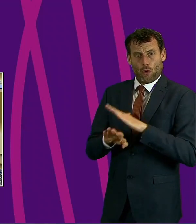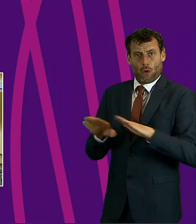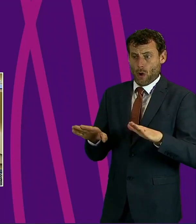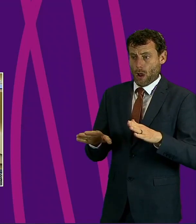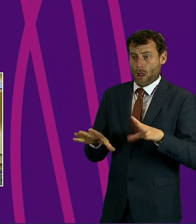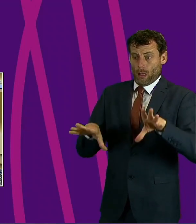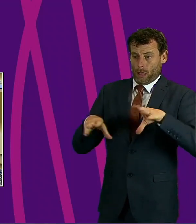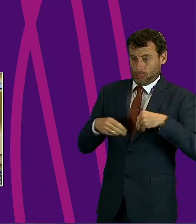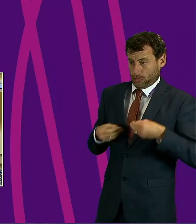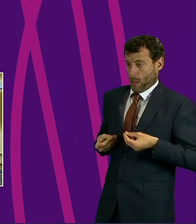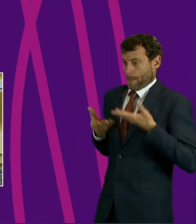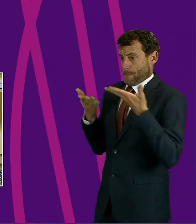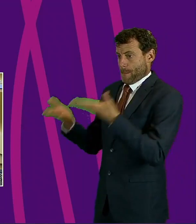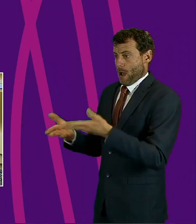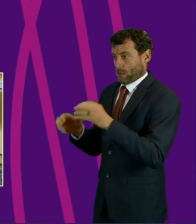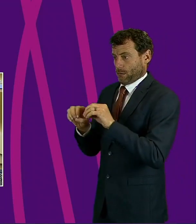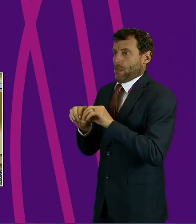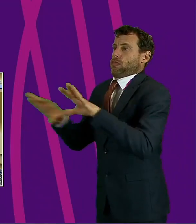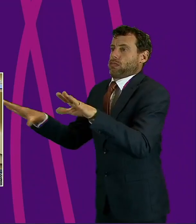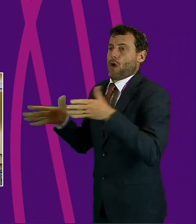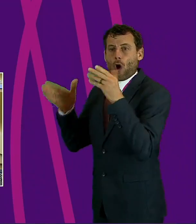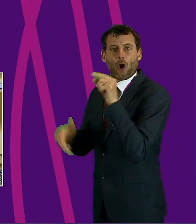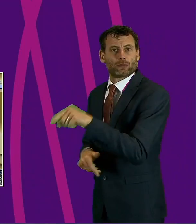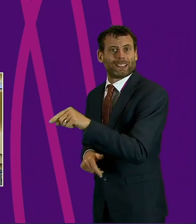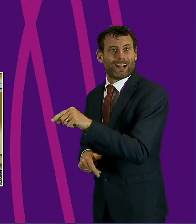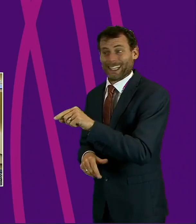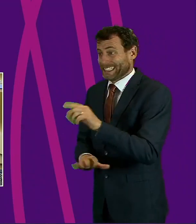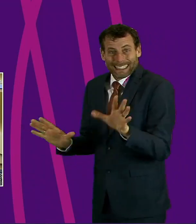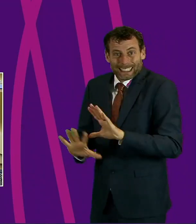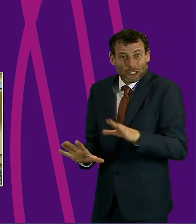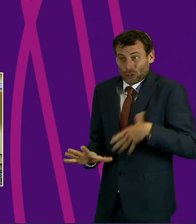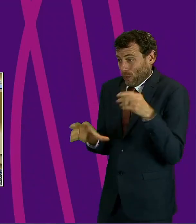hospitals. So we have to be careful and safe about how we do this,